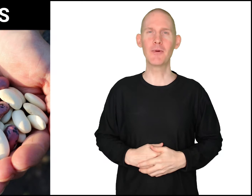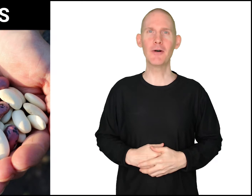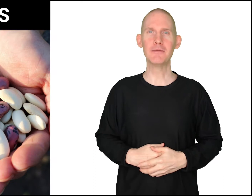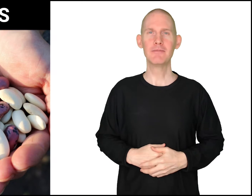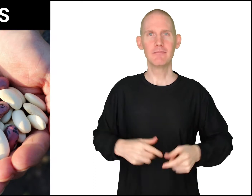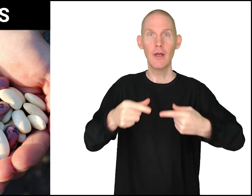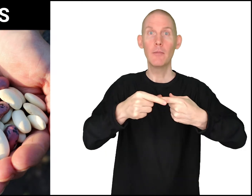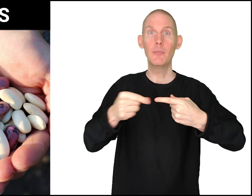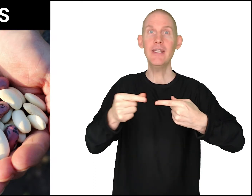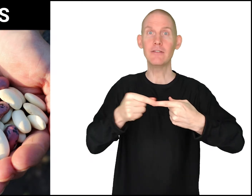go. Beans.